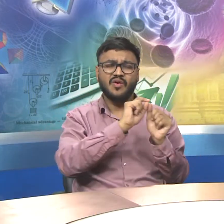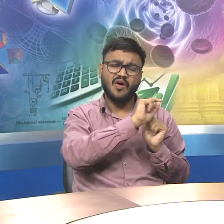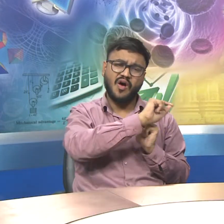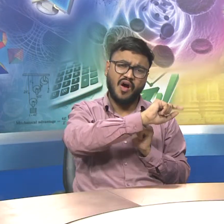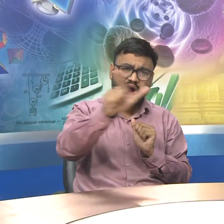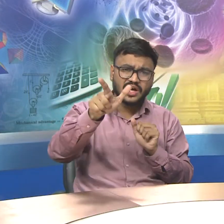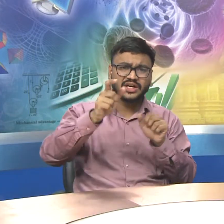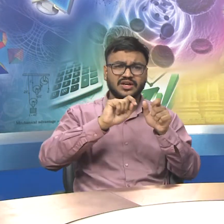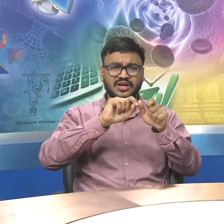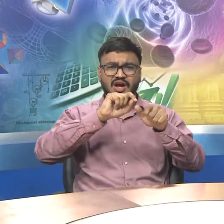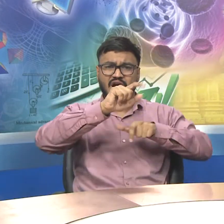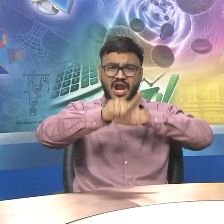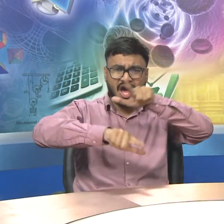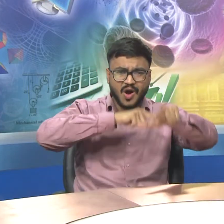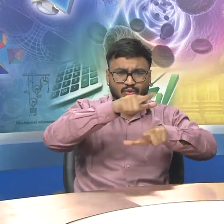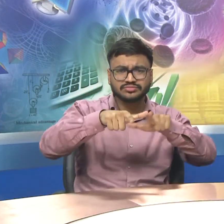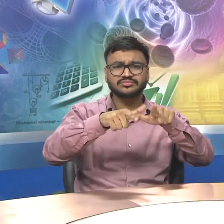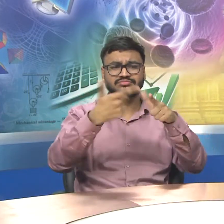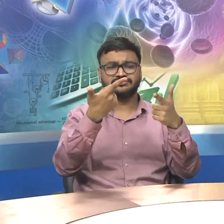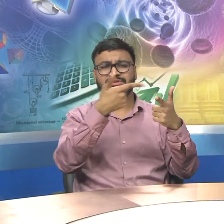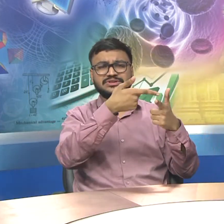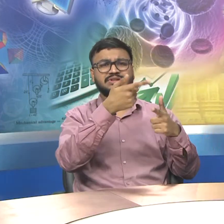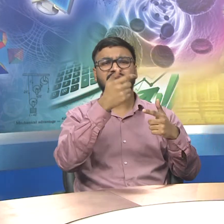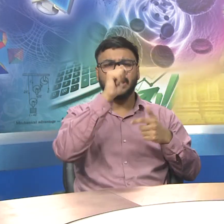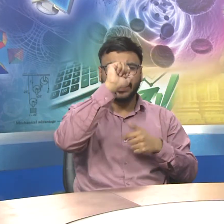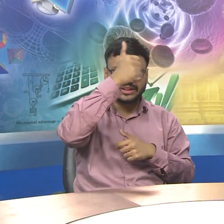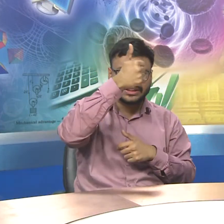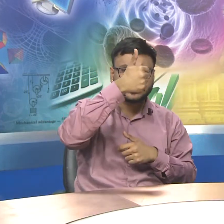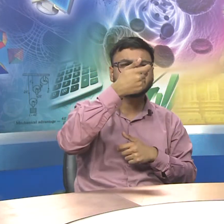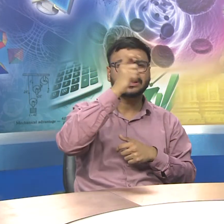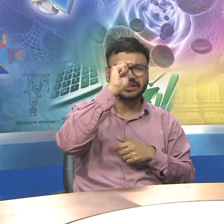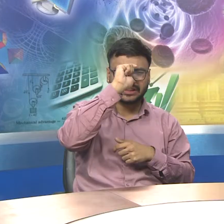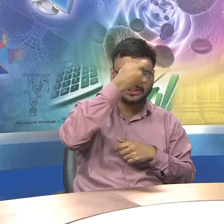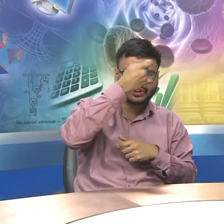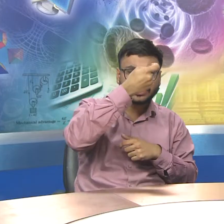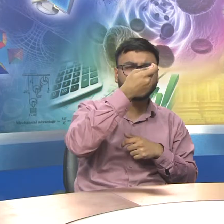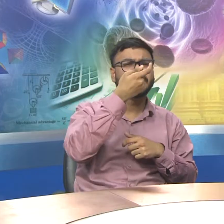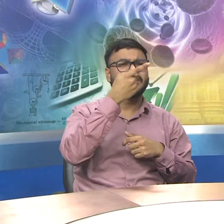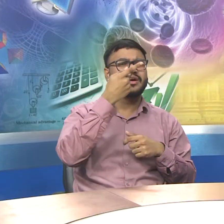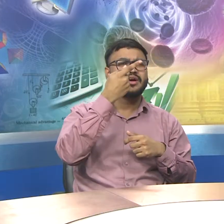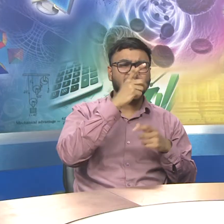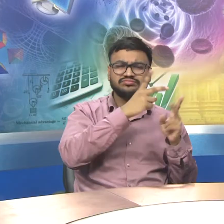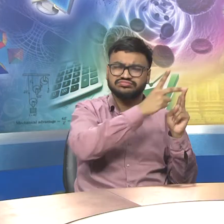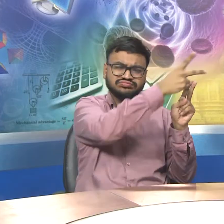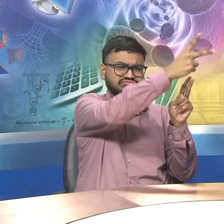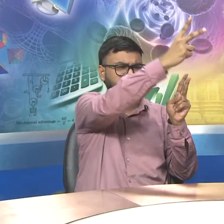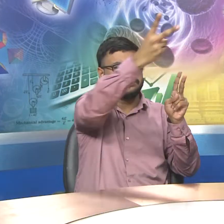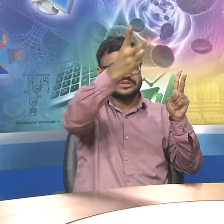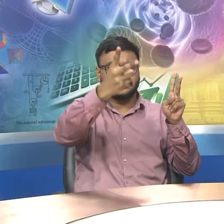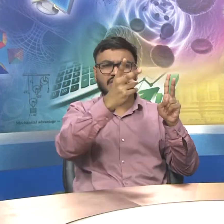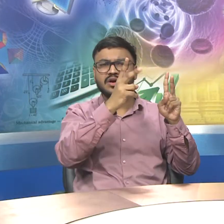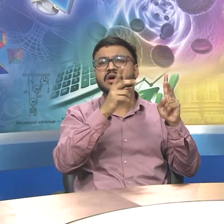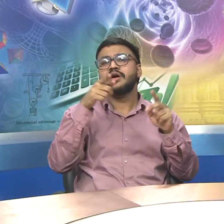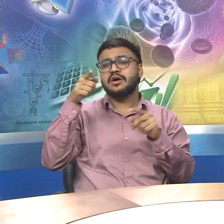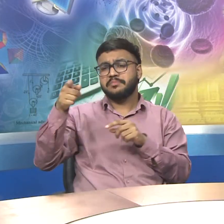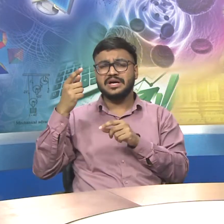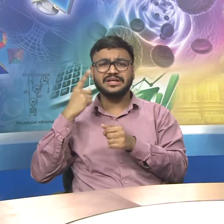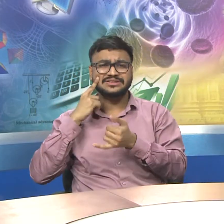All languages are equal and it is wrong to say that English or Hindi language is better